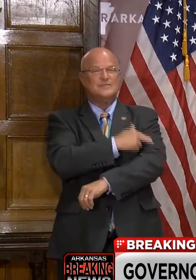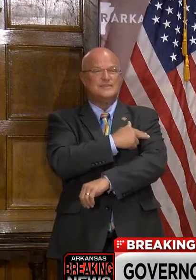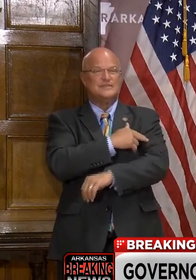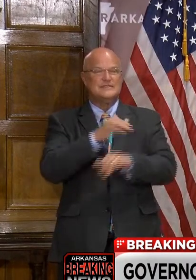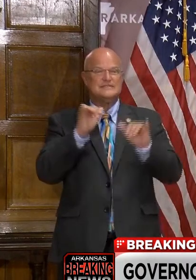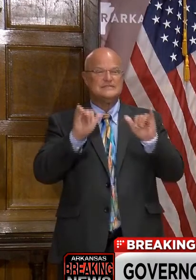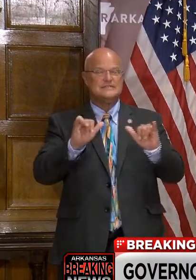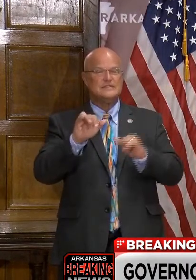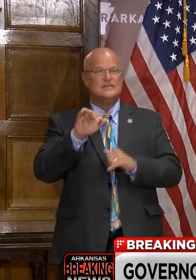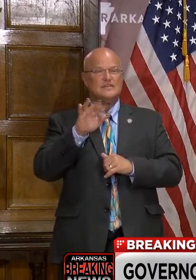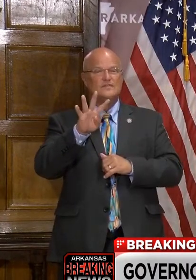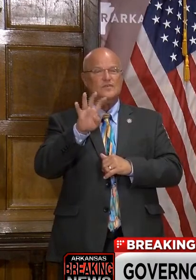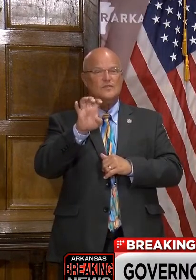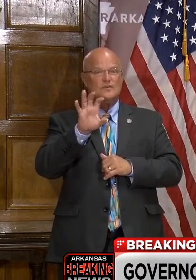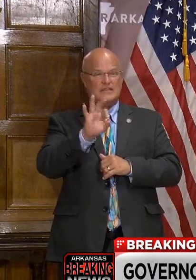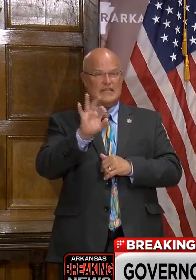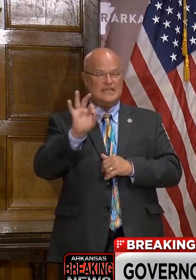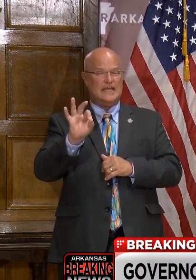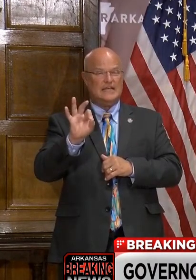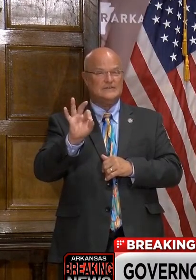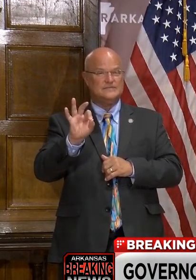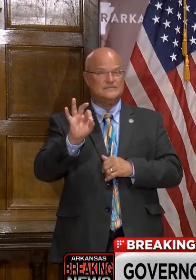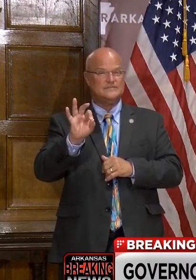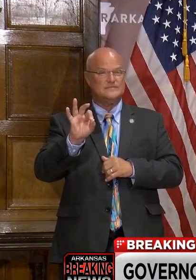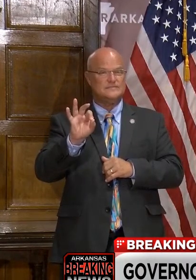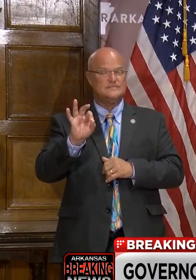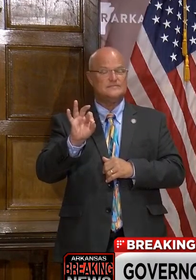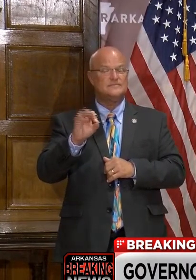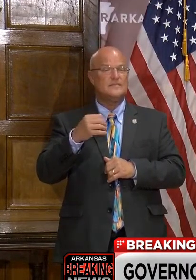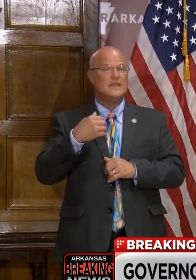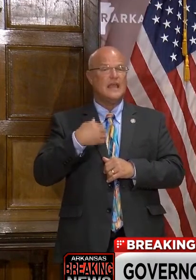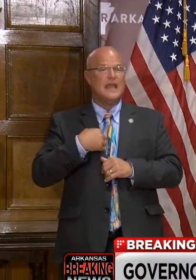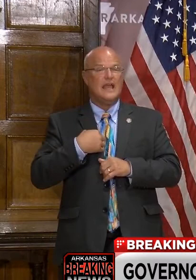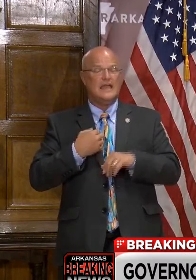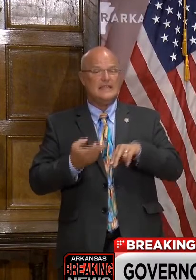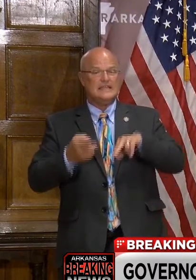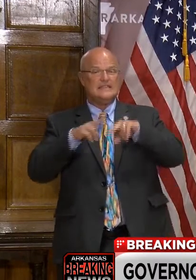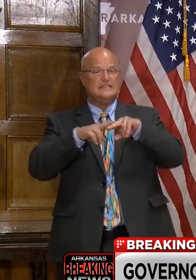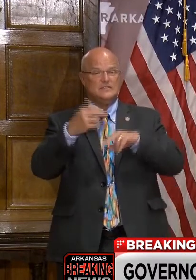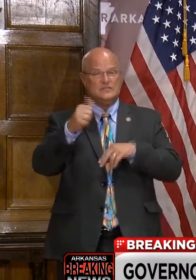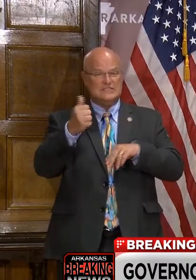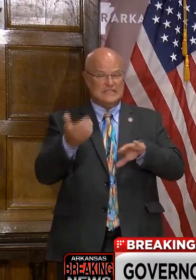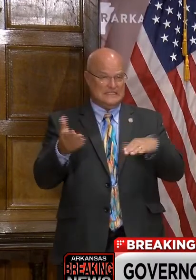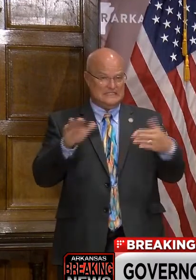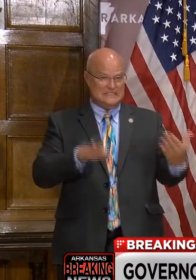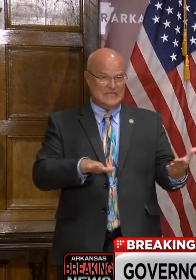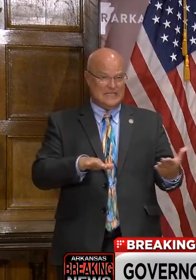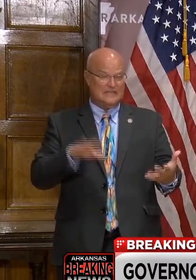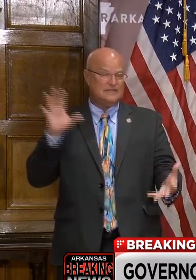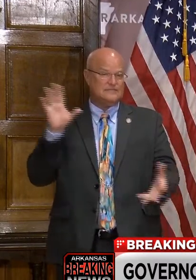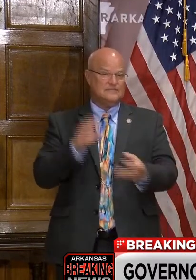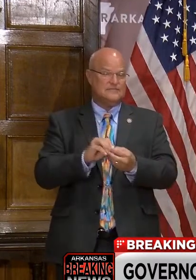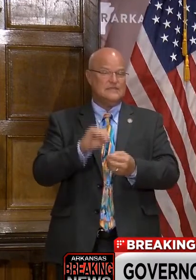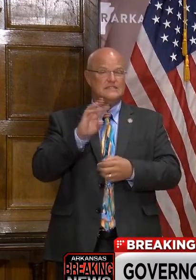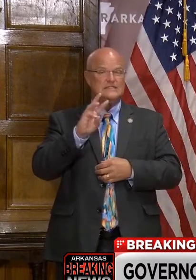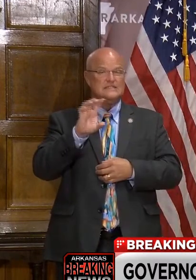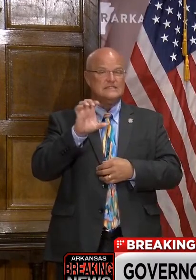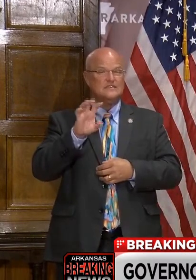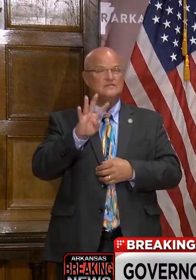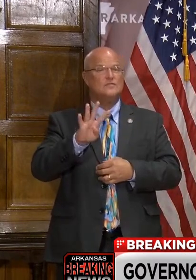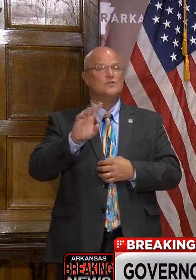so we're still at 499. We have had additional 10 deaths. That brings us to